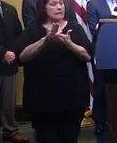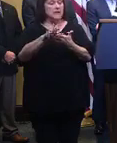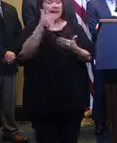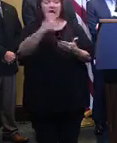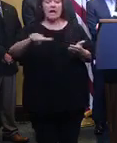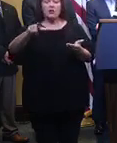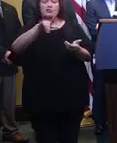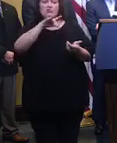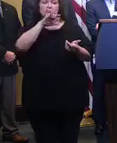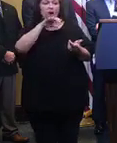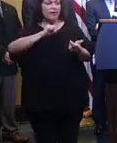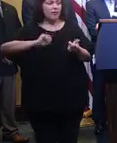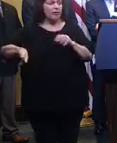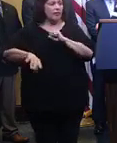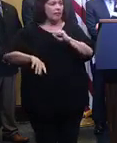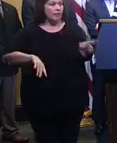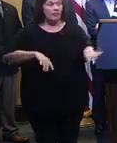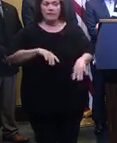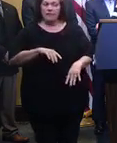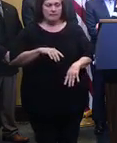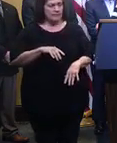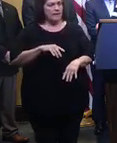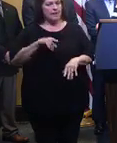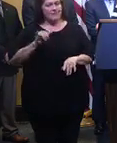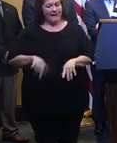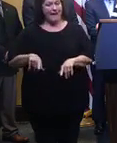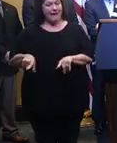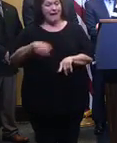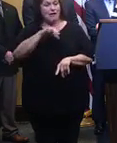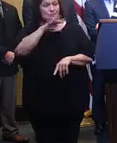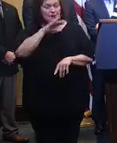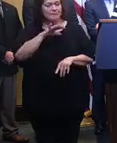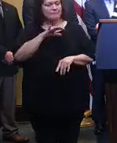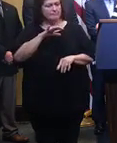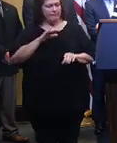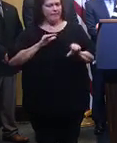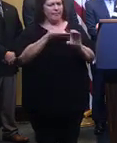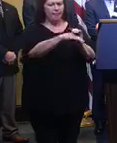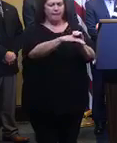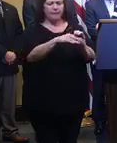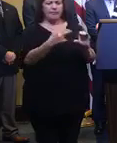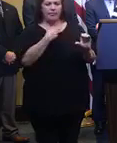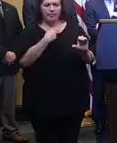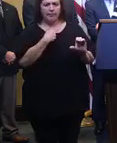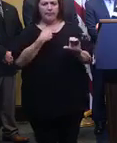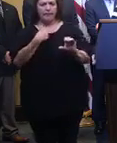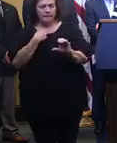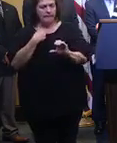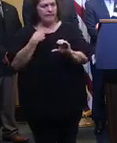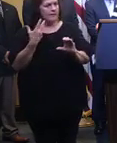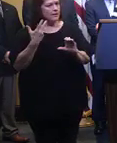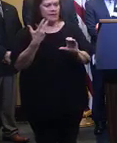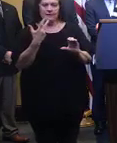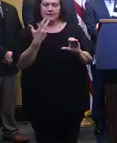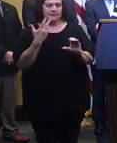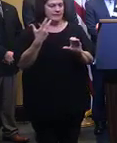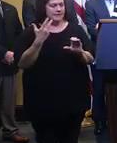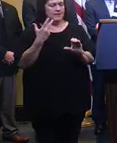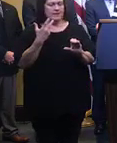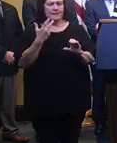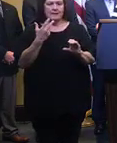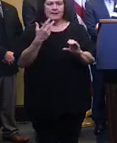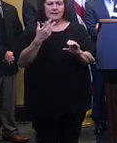Trash throughout the city that ends up in our drains and drainage canals, that is way beyond